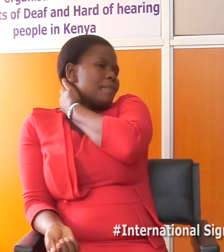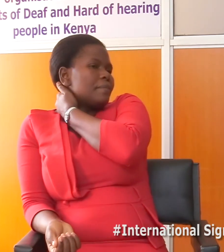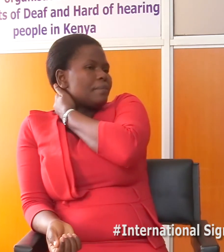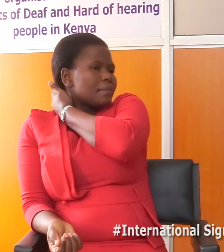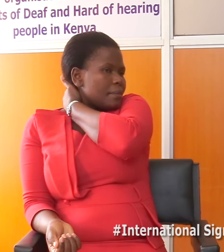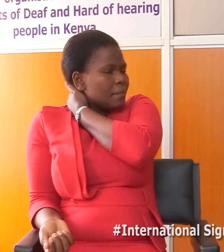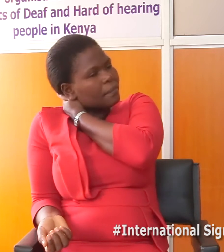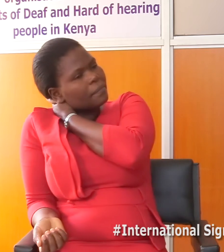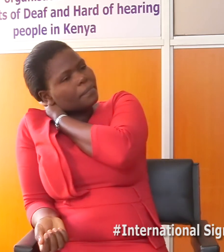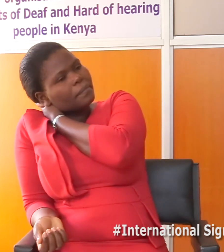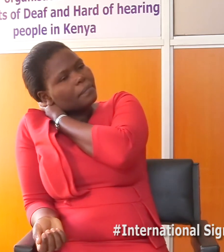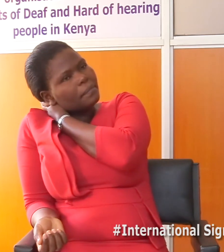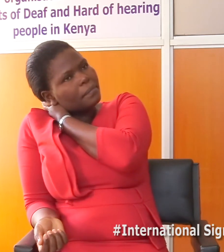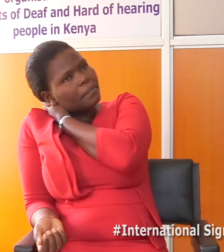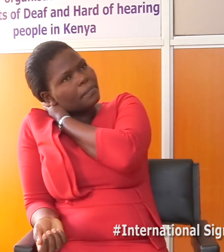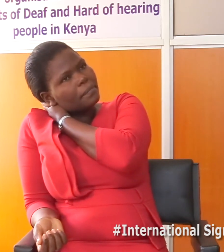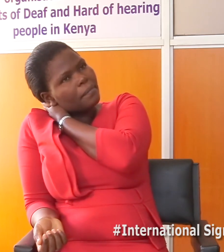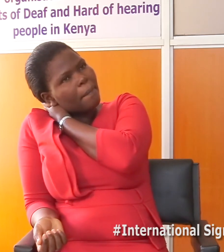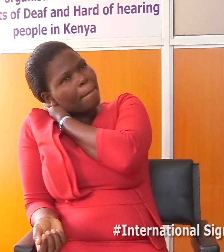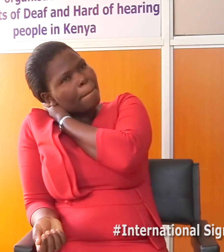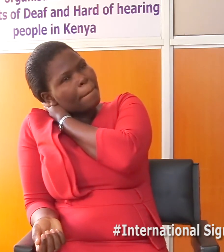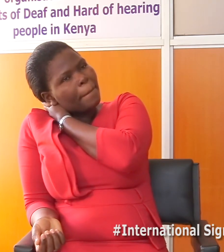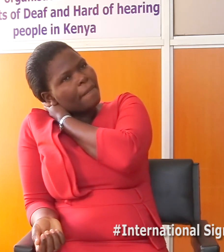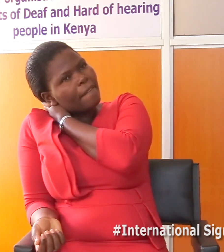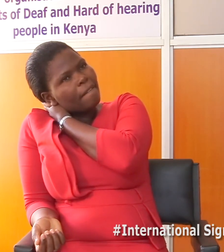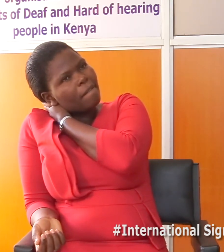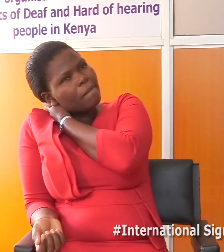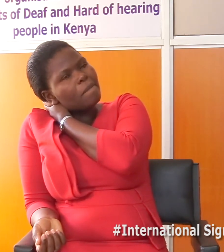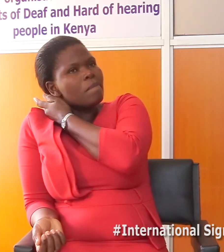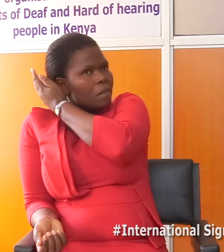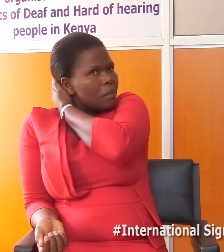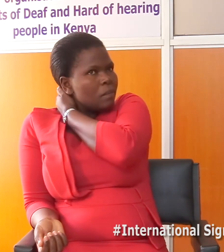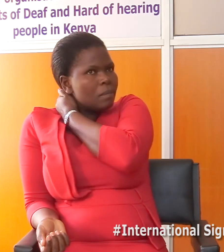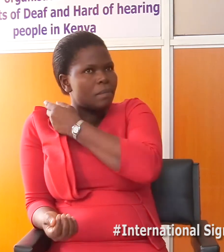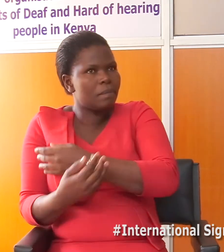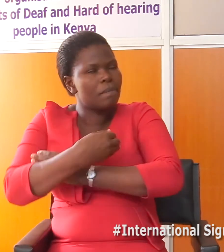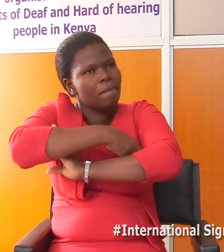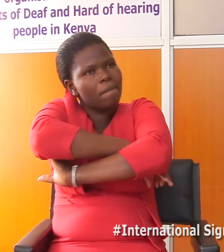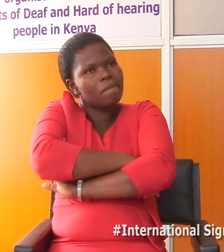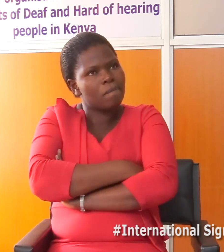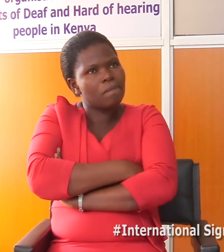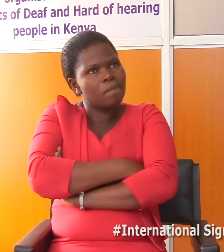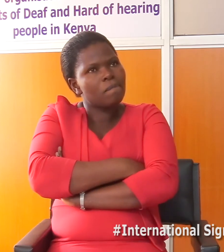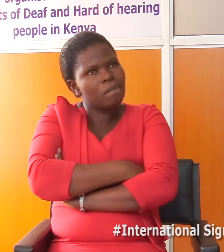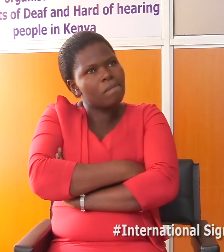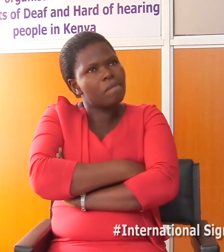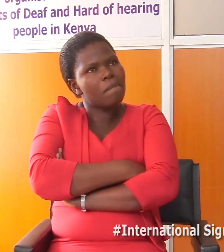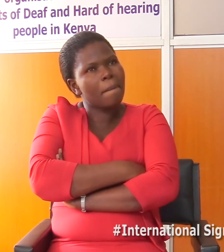that reason, KNAD also offers sign language lessons within the precincts. Meet Mr. George Ochola, a programs